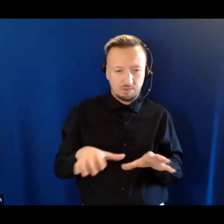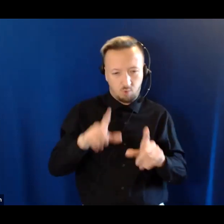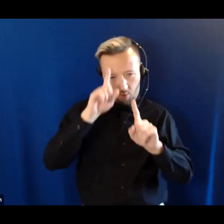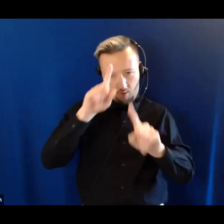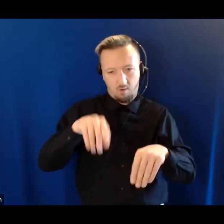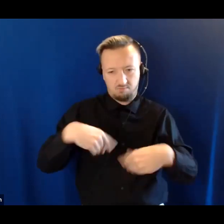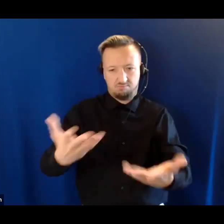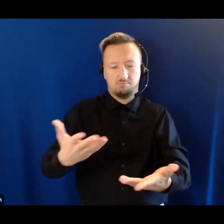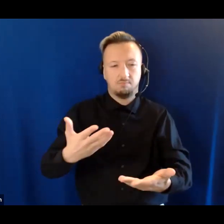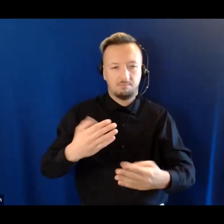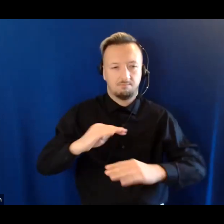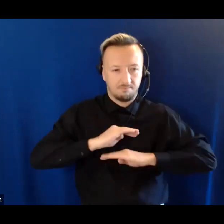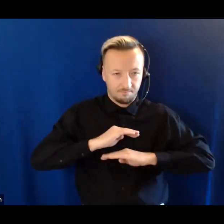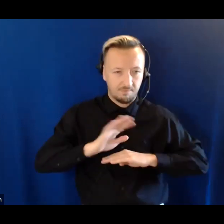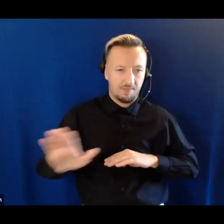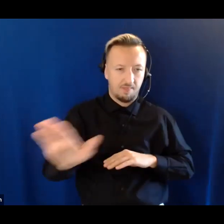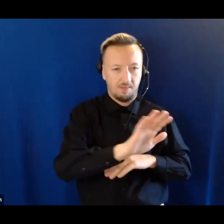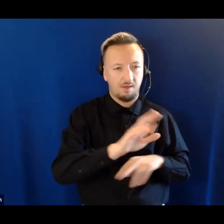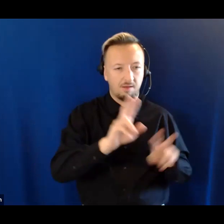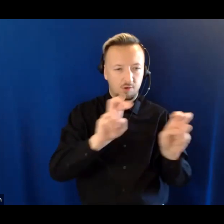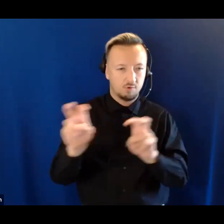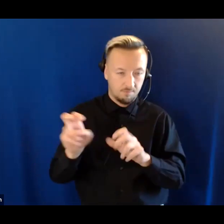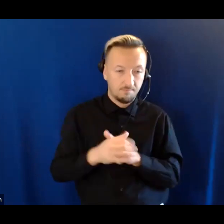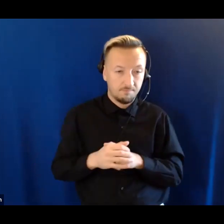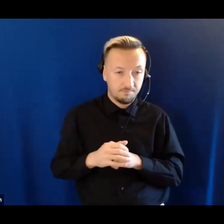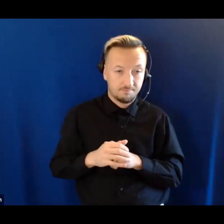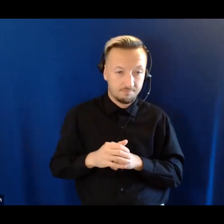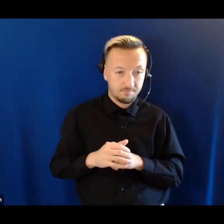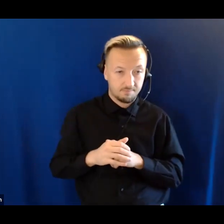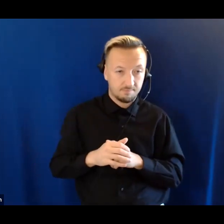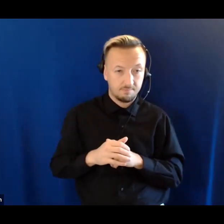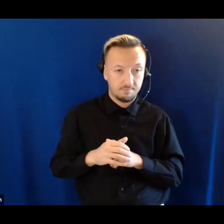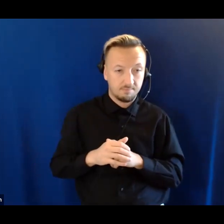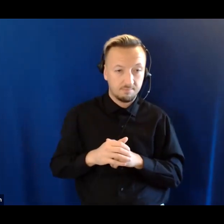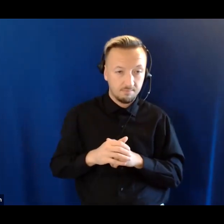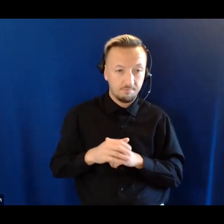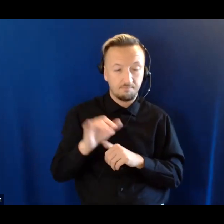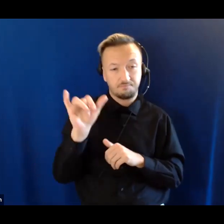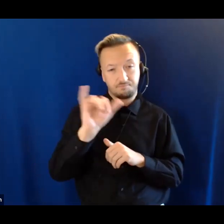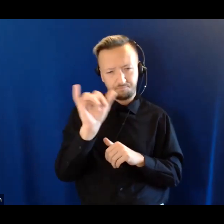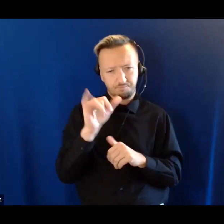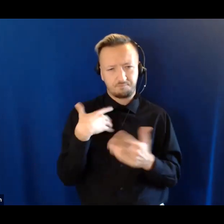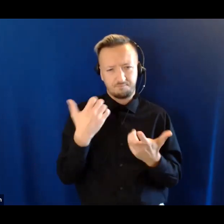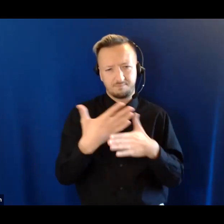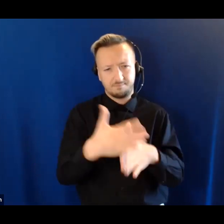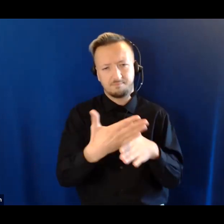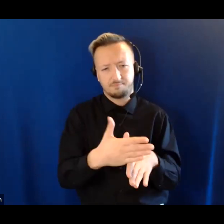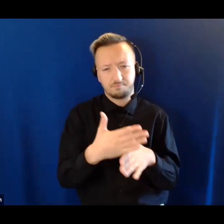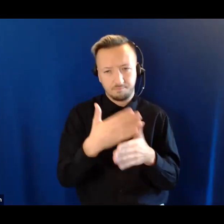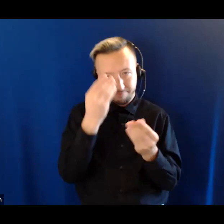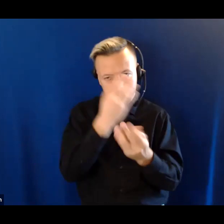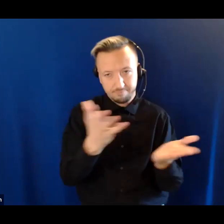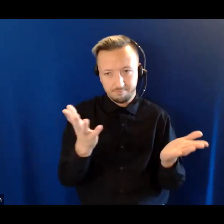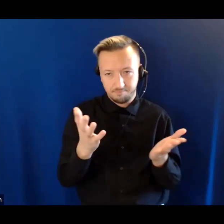there. And I also want to share and commiserate with people that, you